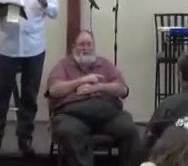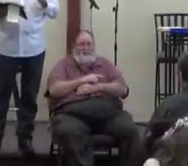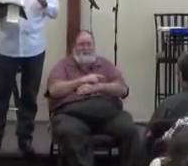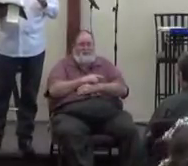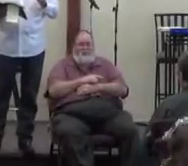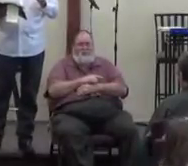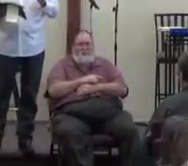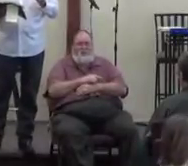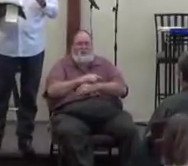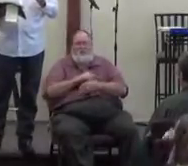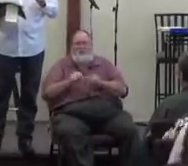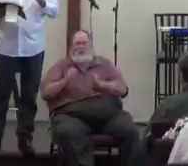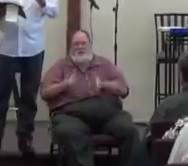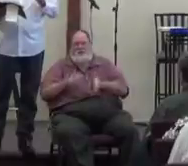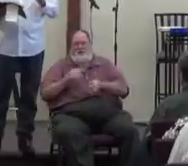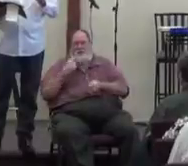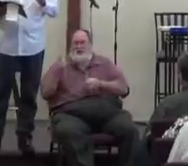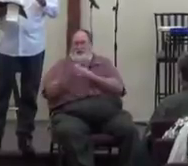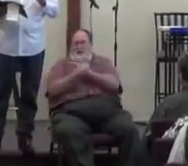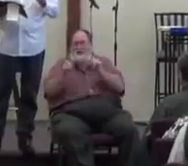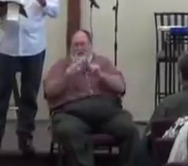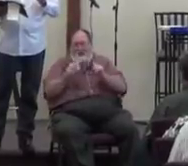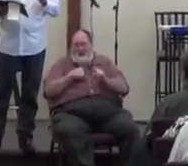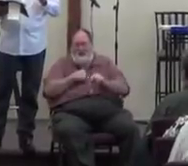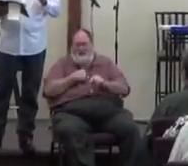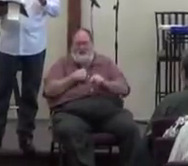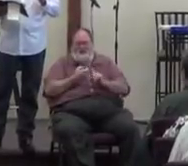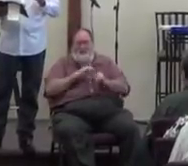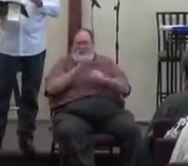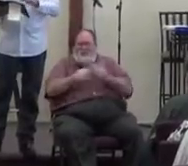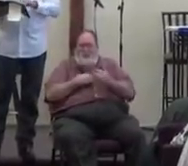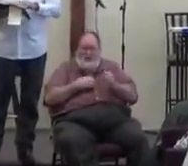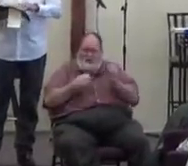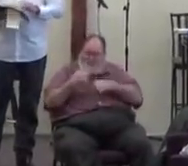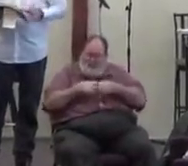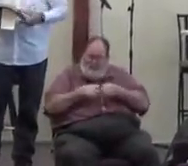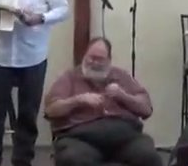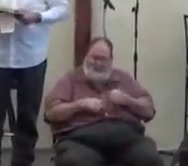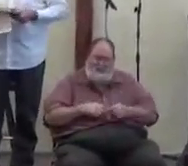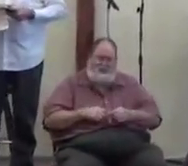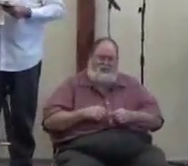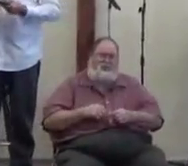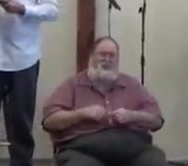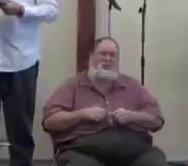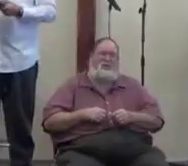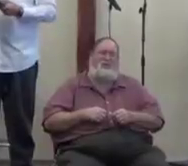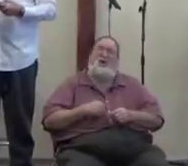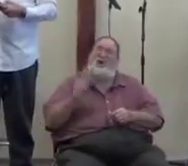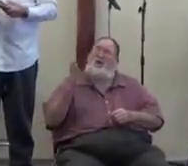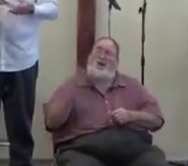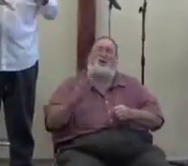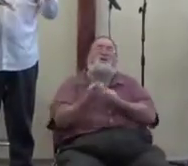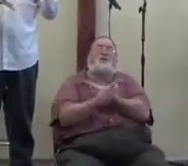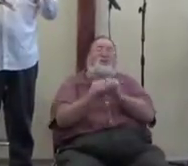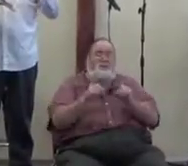my troubles, and my eyes have looked in triumph on my foes. He's already delivered you from your problem,